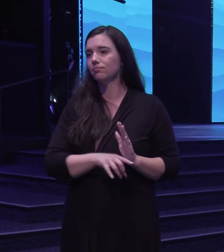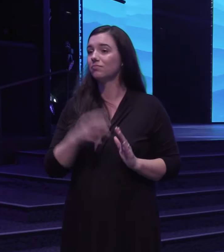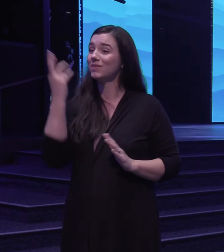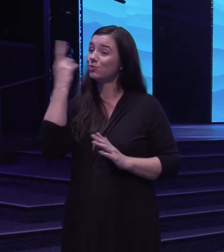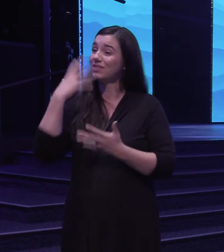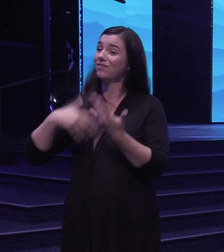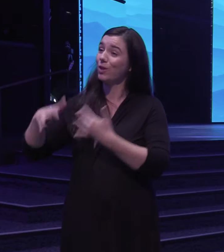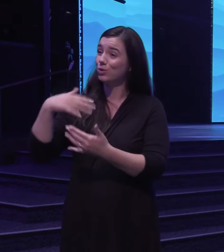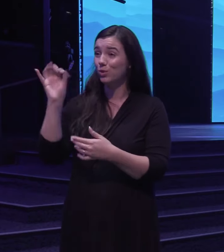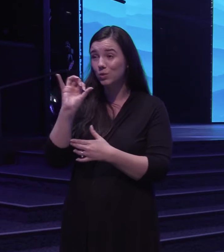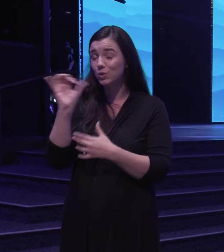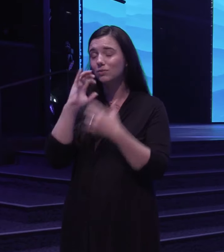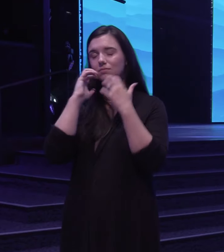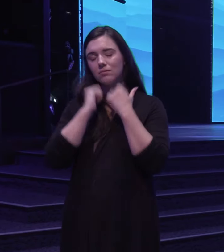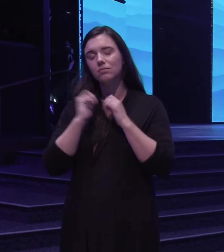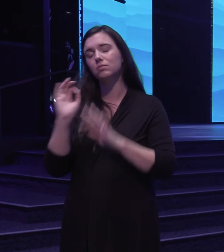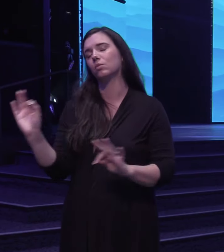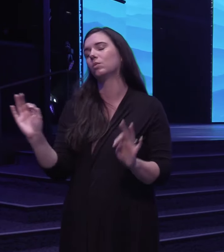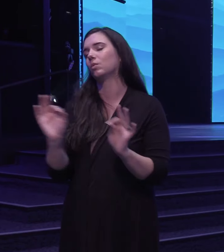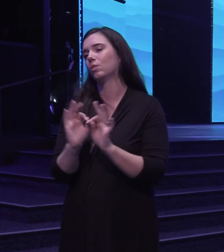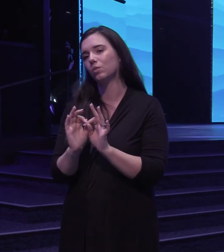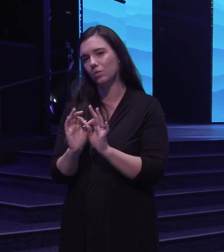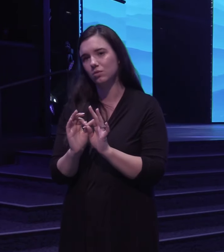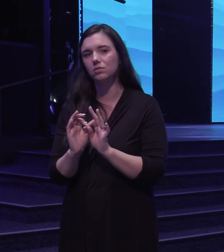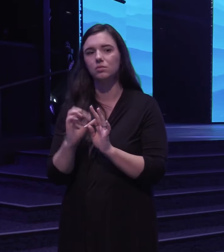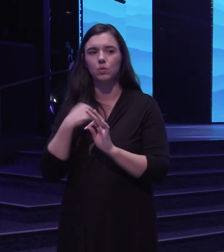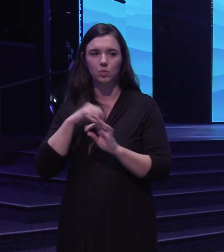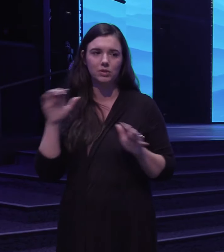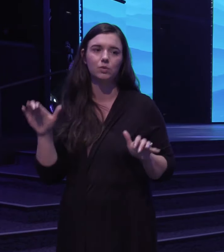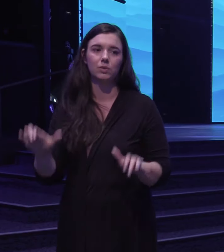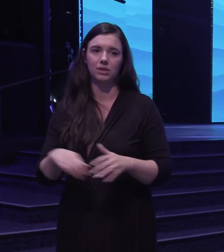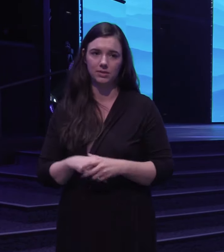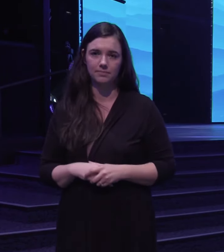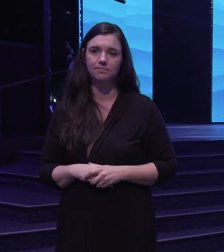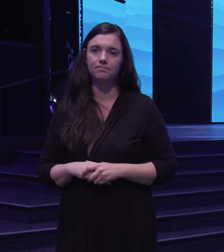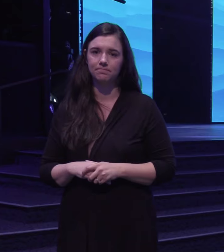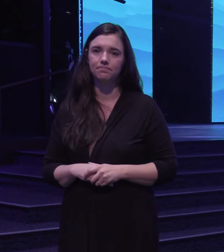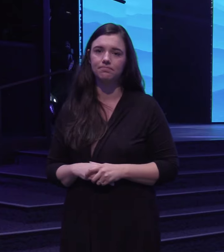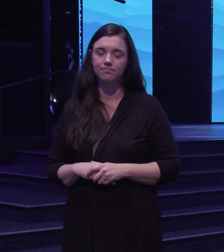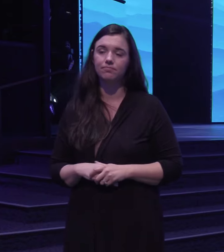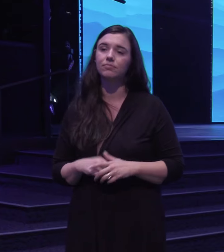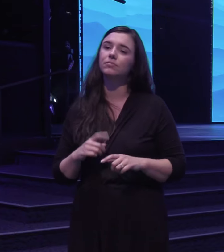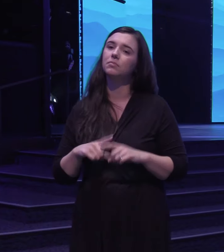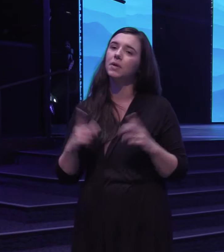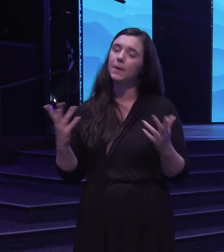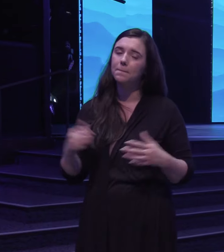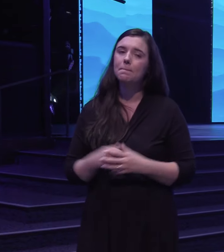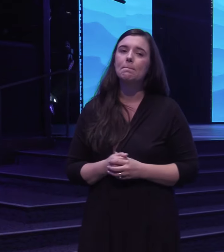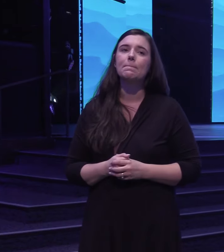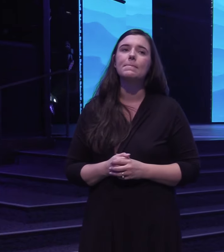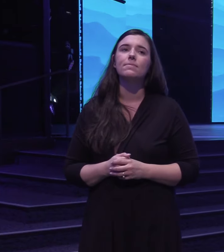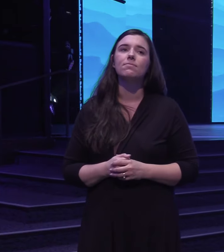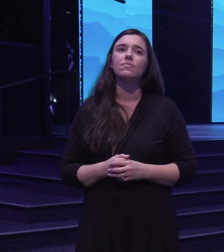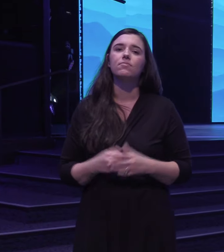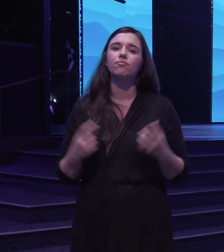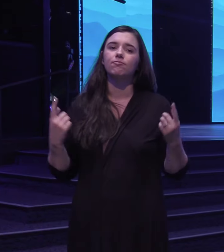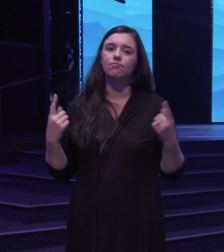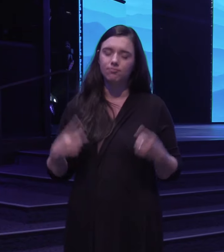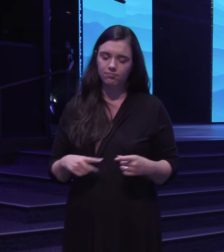also is so vitally important in what we do. But, you know, I found